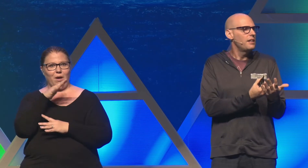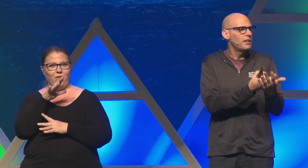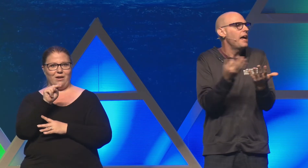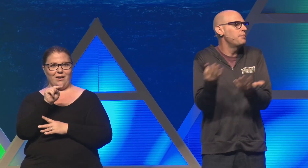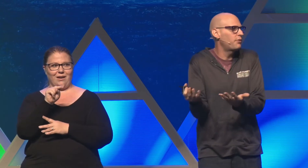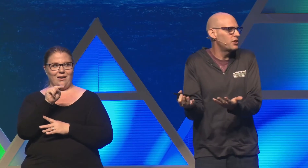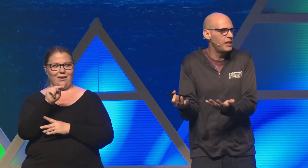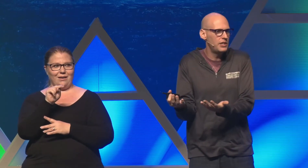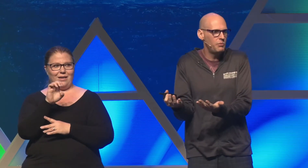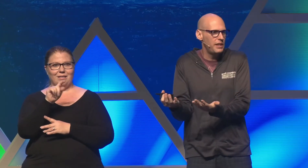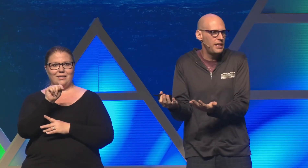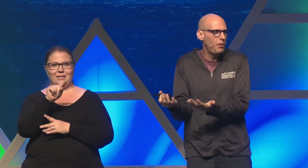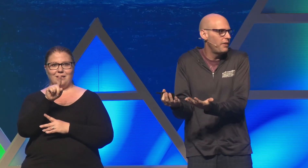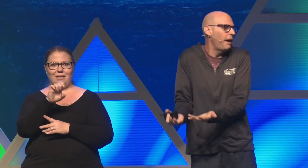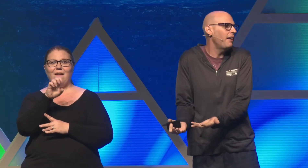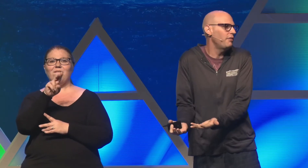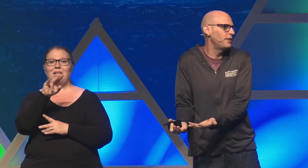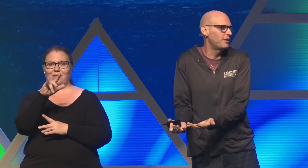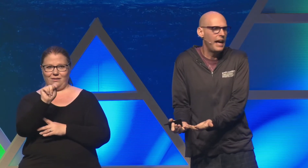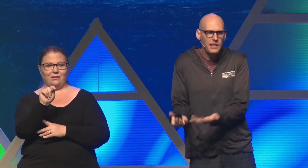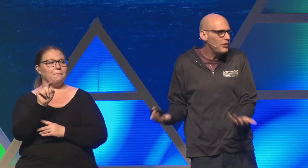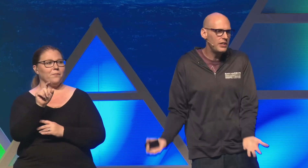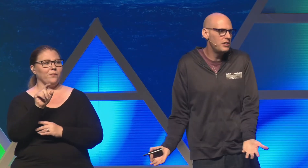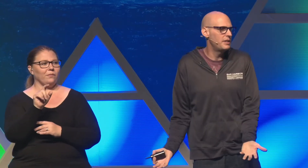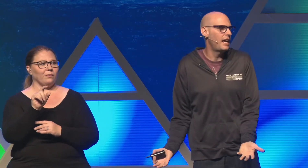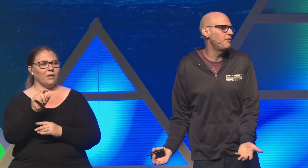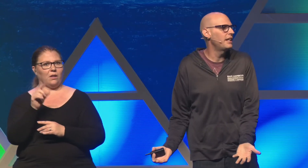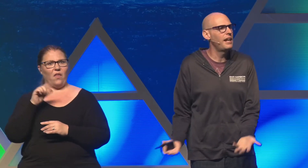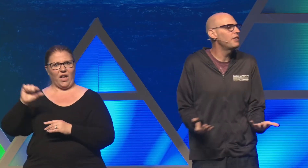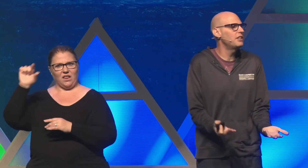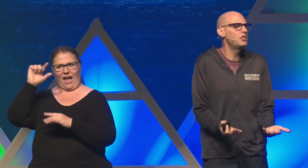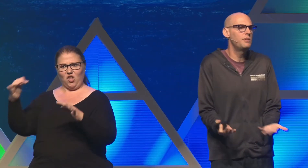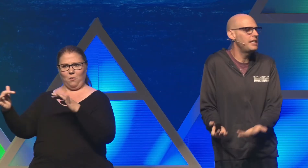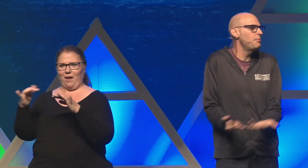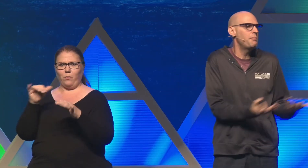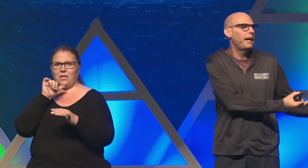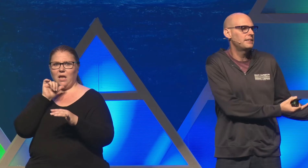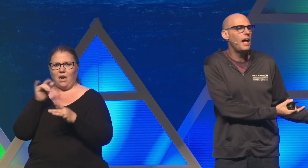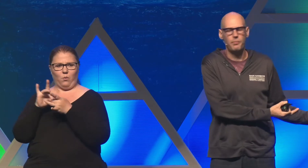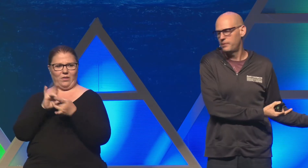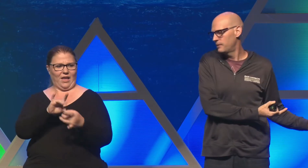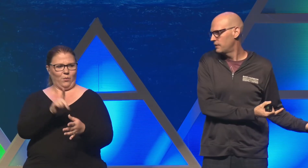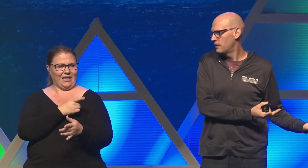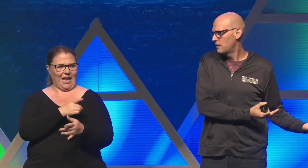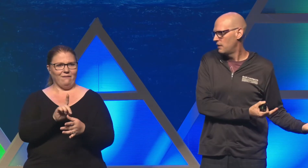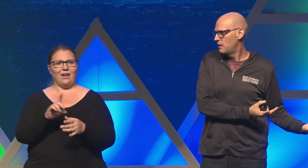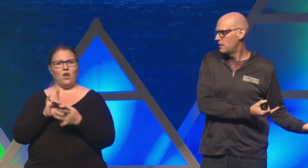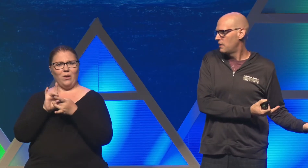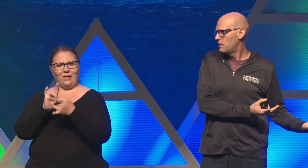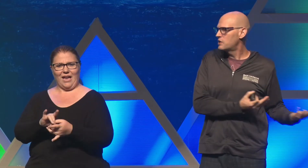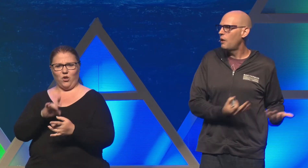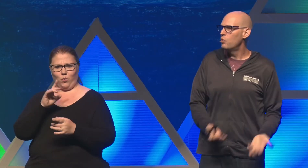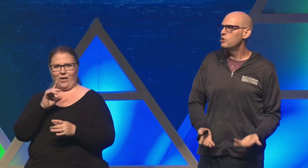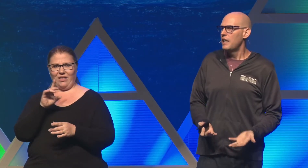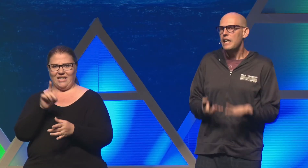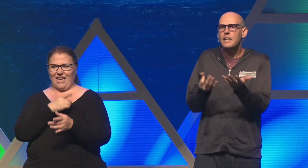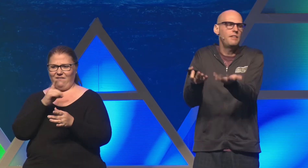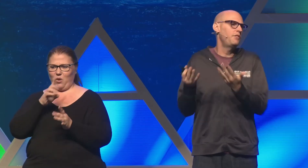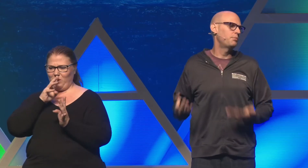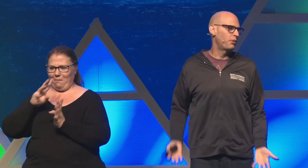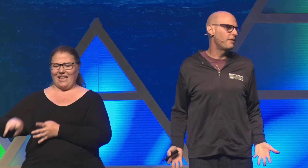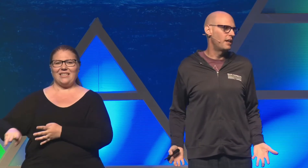Right? Eliab's frustration with him on the battlefield had nothing to do with David. It had everything to do with he had been passed up. There's that wound.